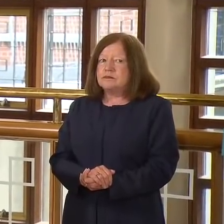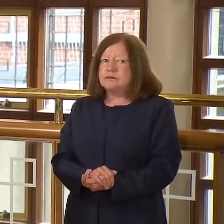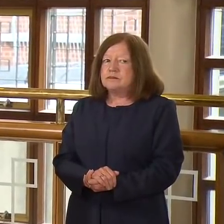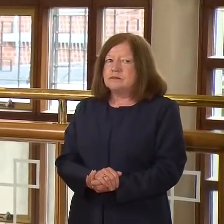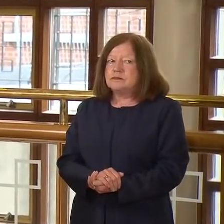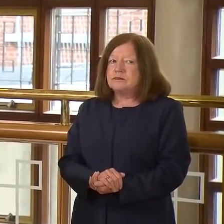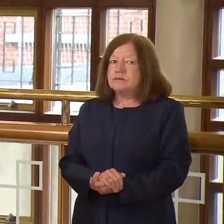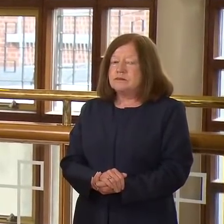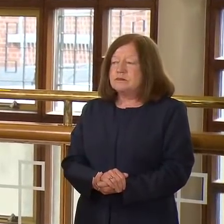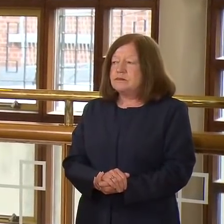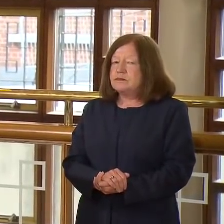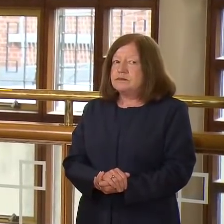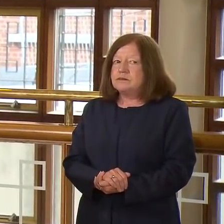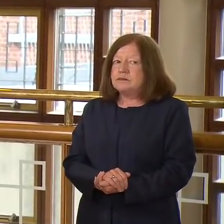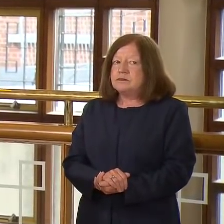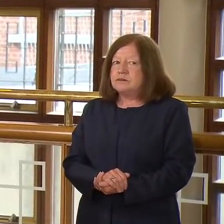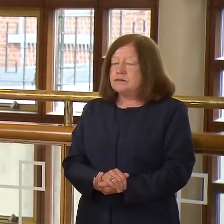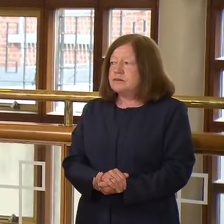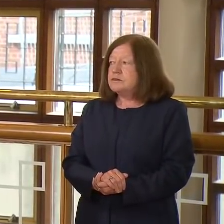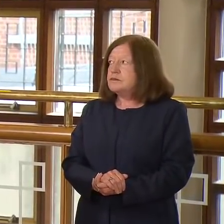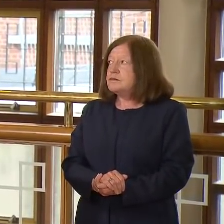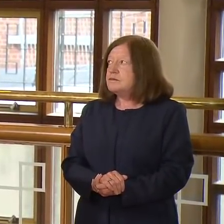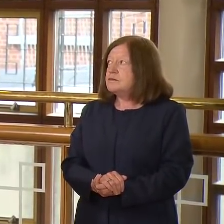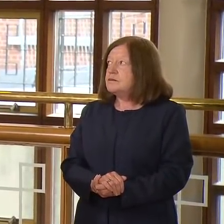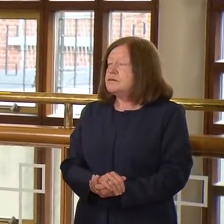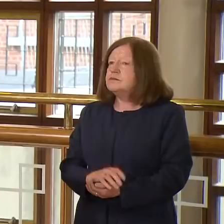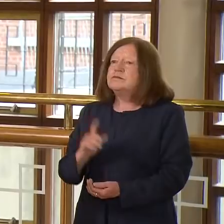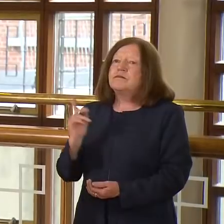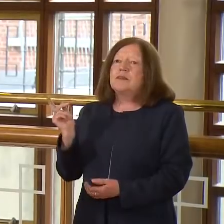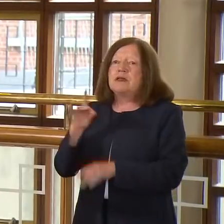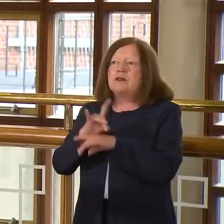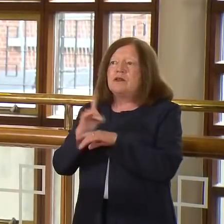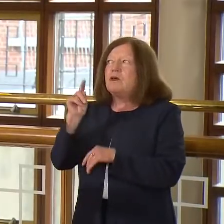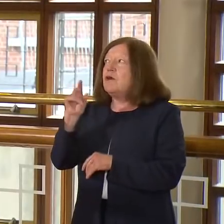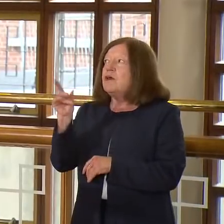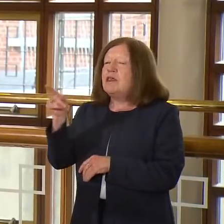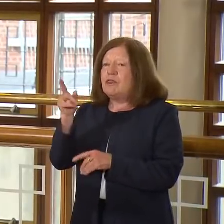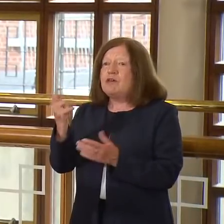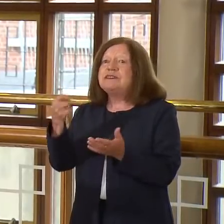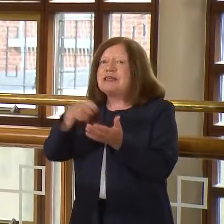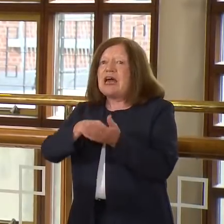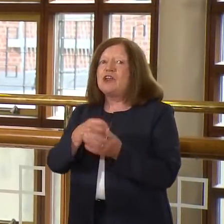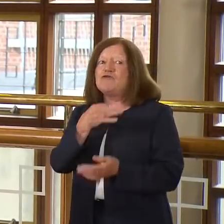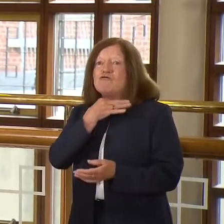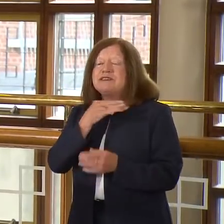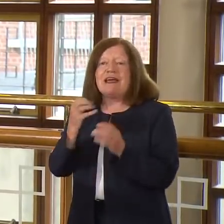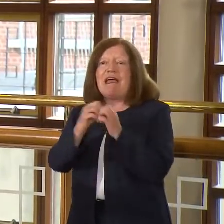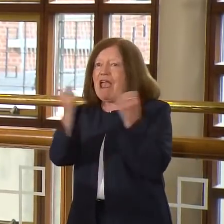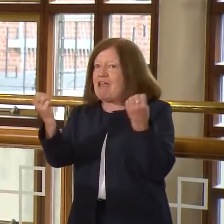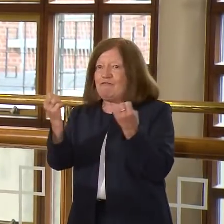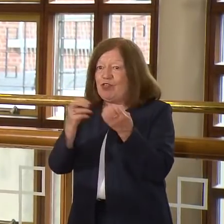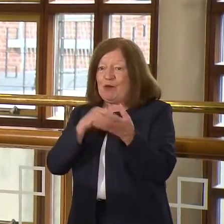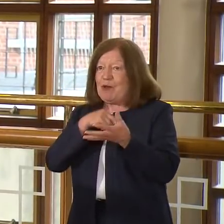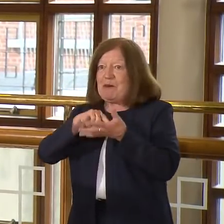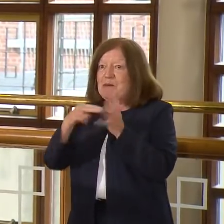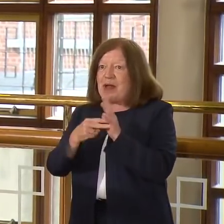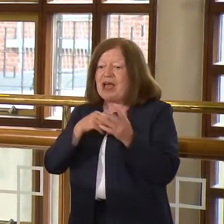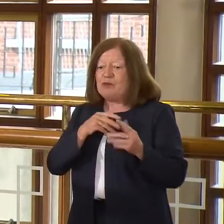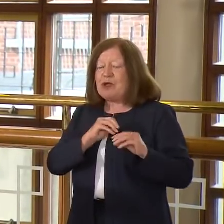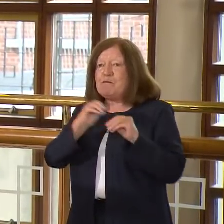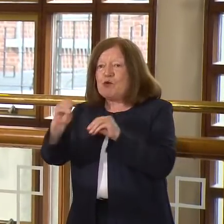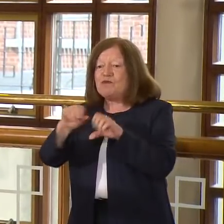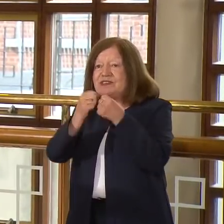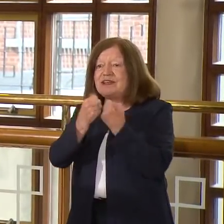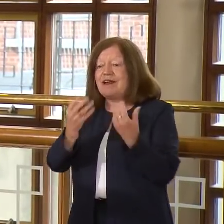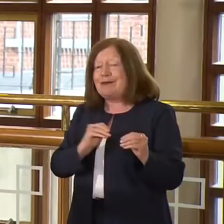big day in terms of votes. Do you think we will have a new government this weekend? So there's an element of risk in every single action that we take as we begin to move society